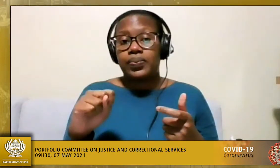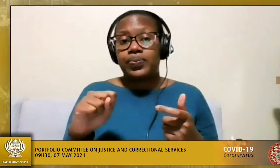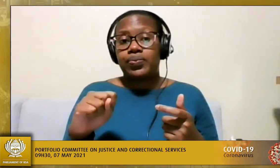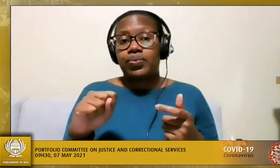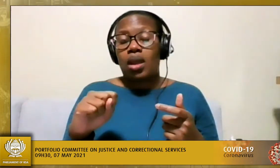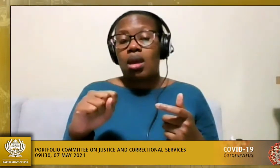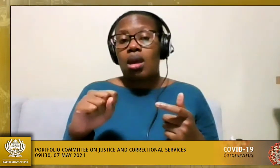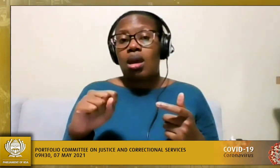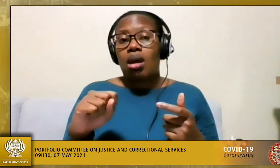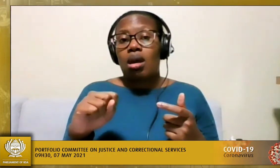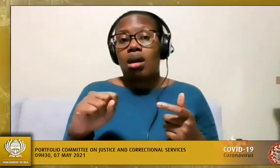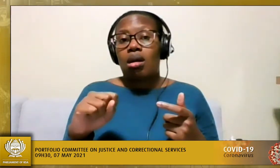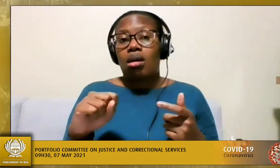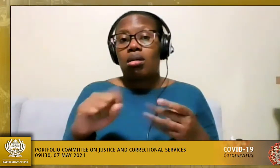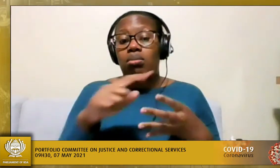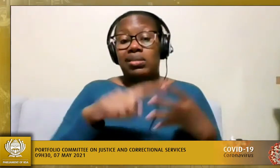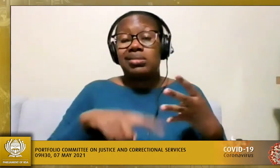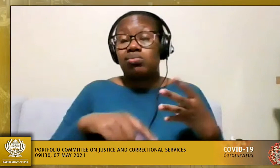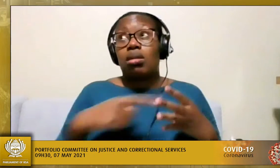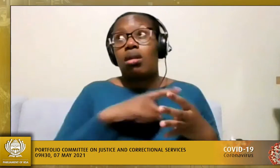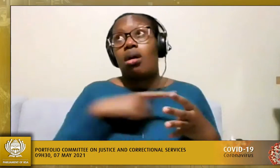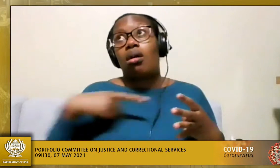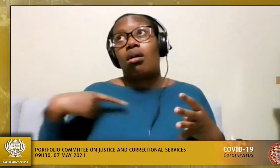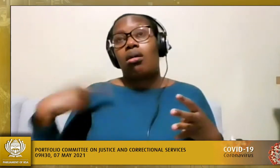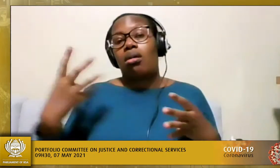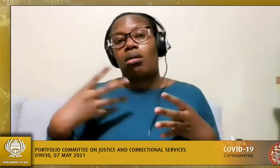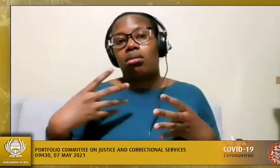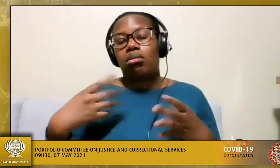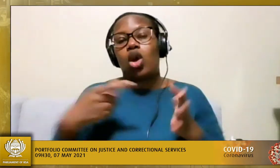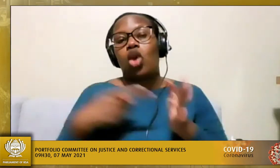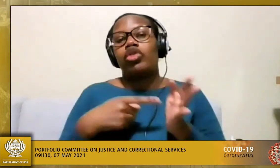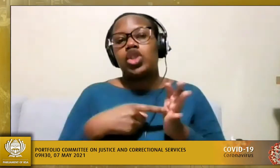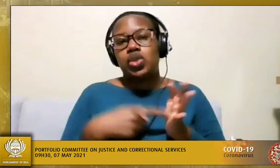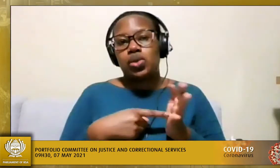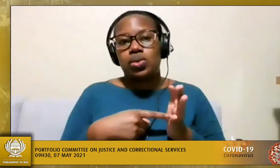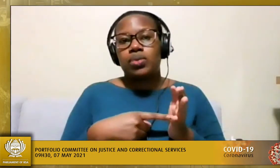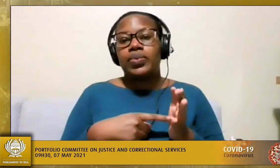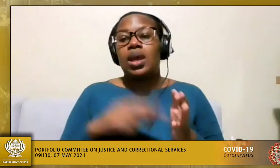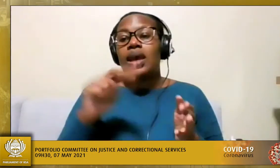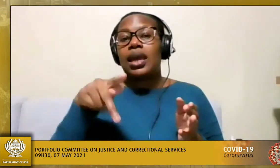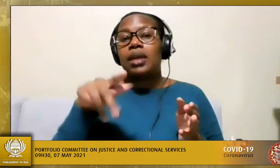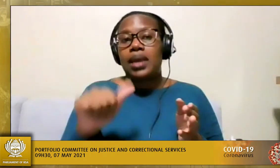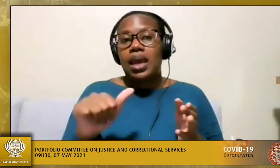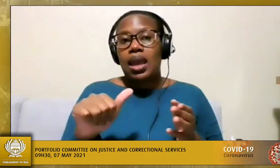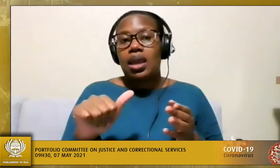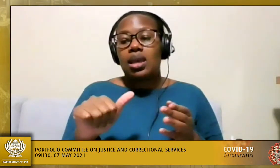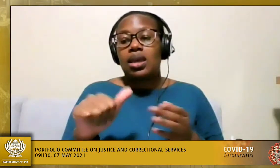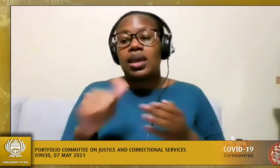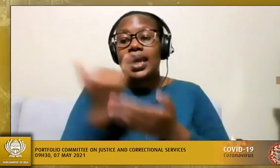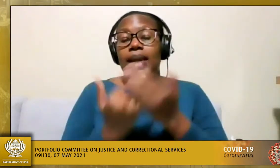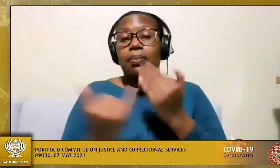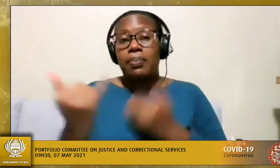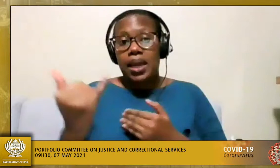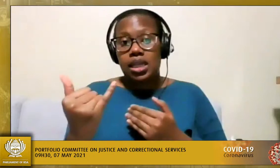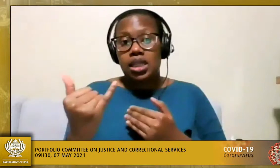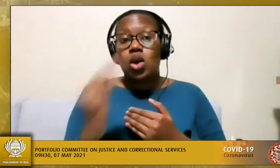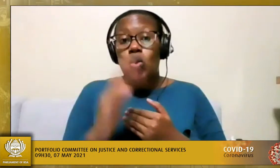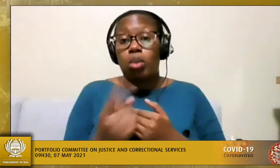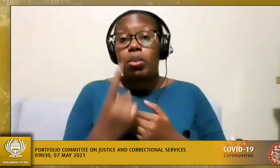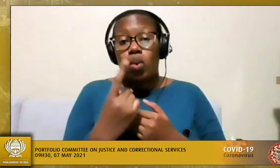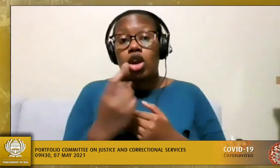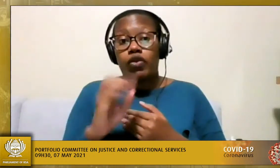um that are long overdue and the NPA the independence of the NPA would be one of them